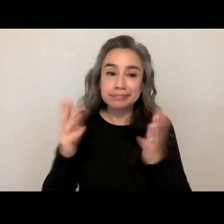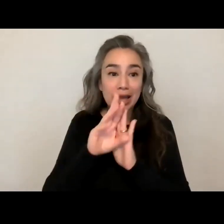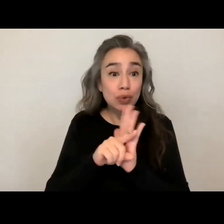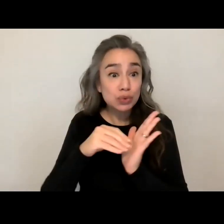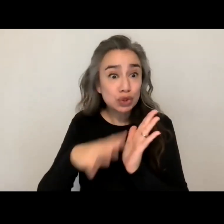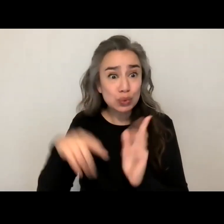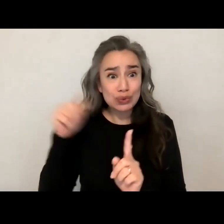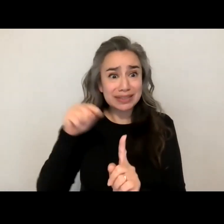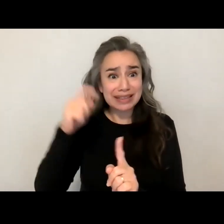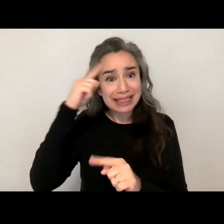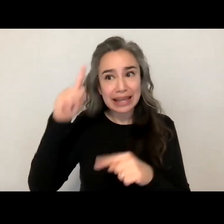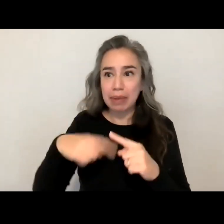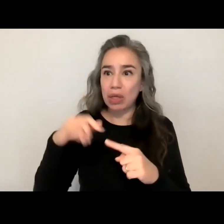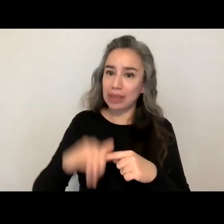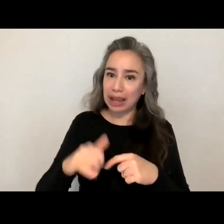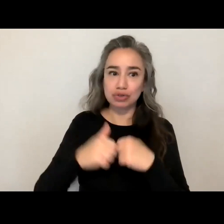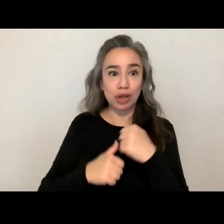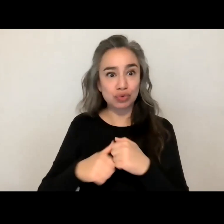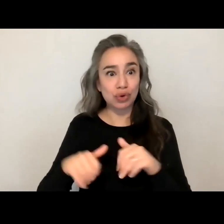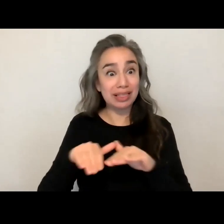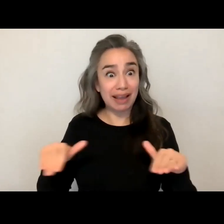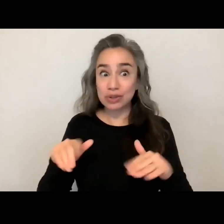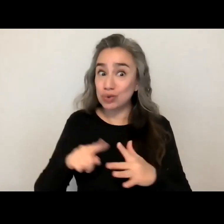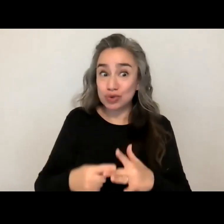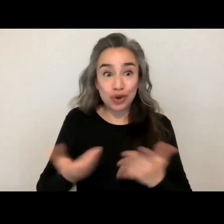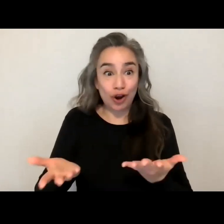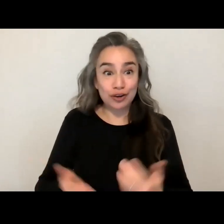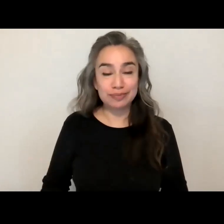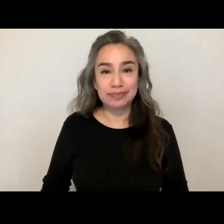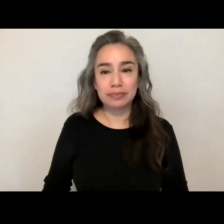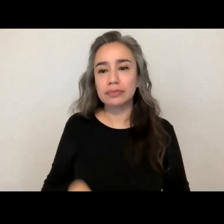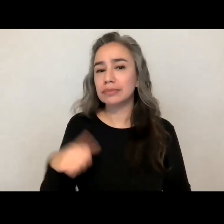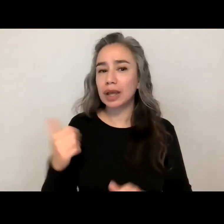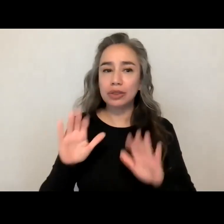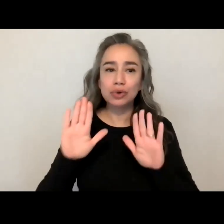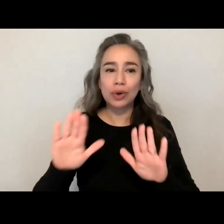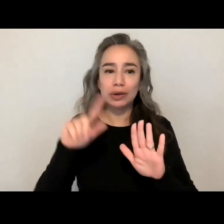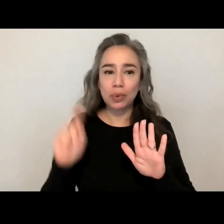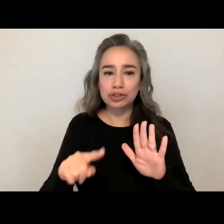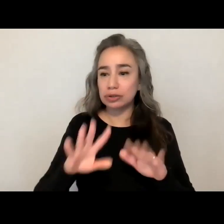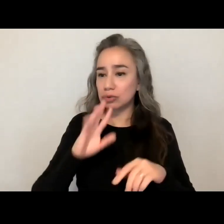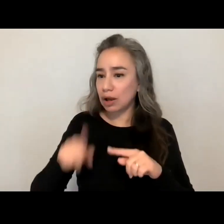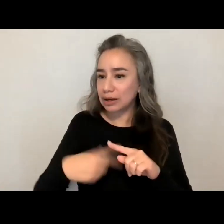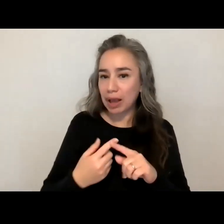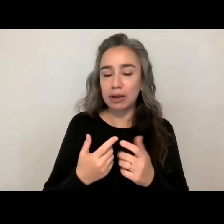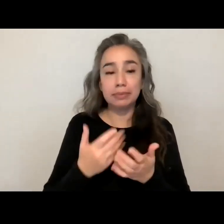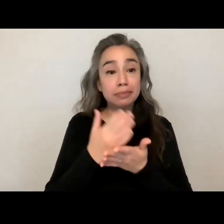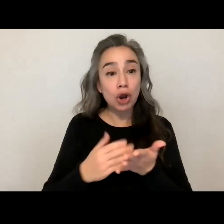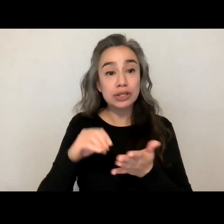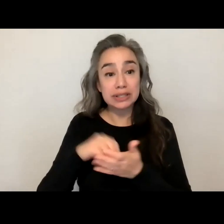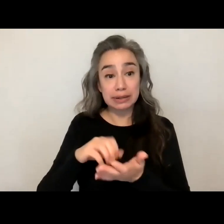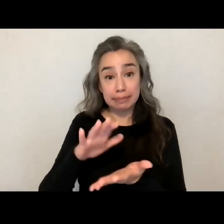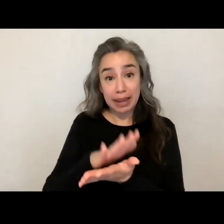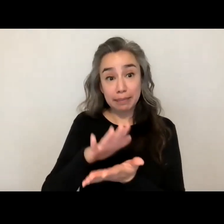that structural level. Another great question came in talking about parts in our paper where we talk about